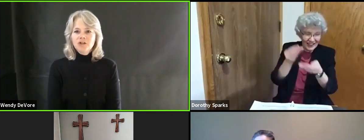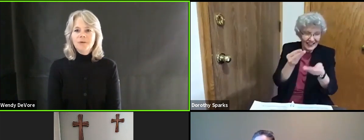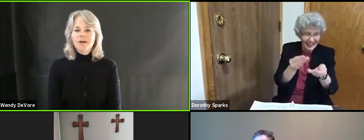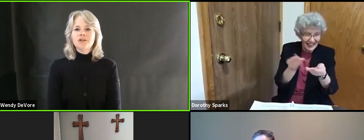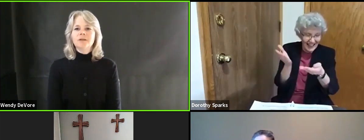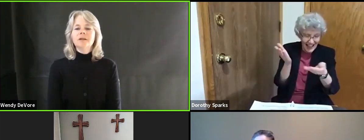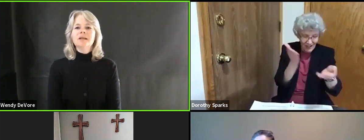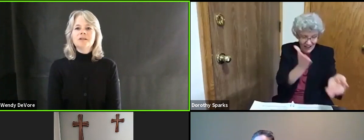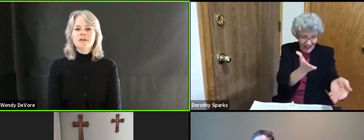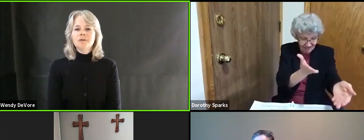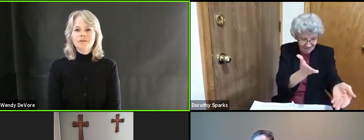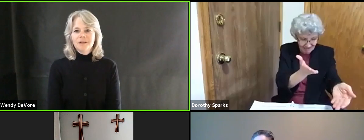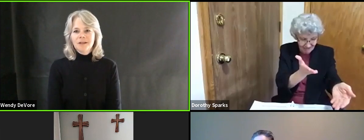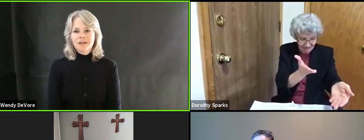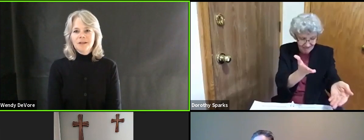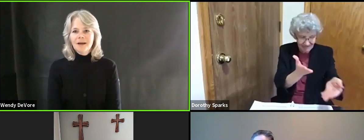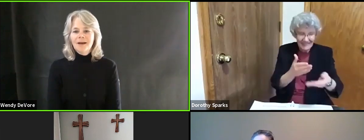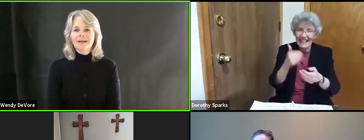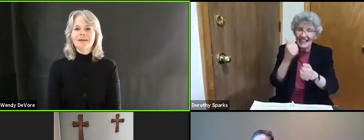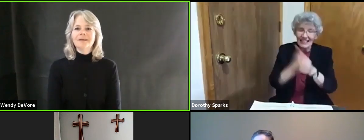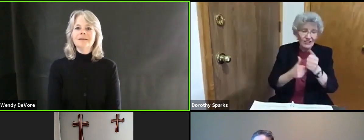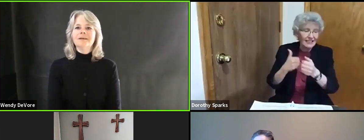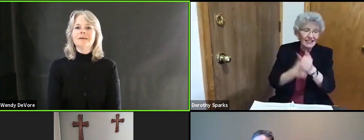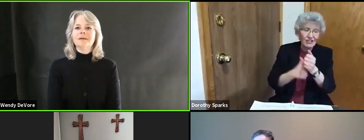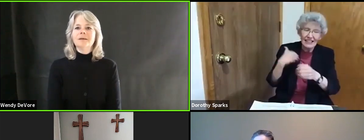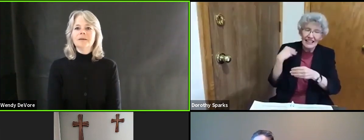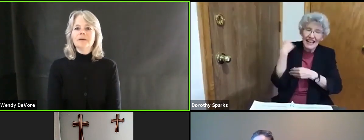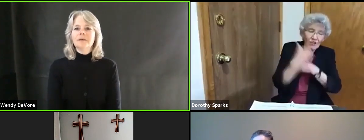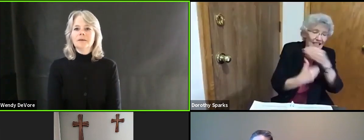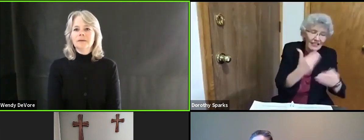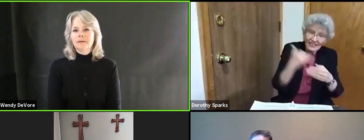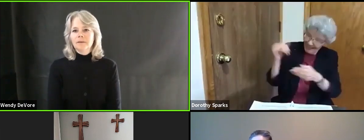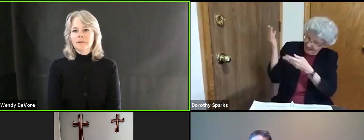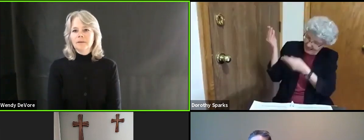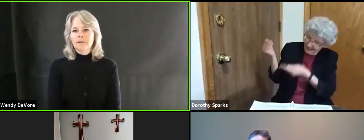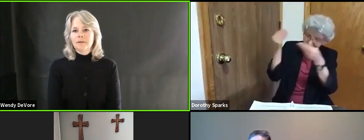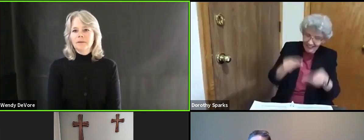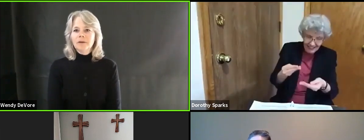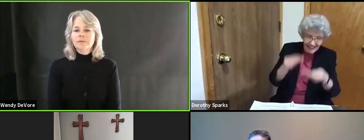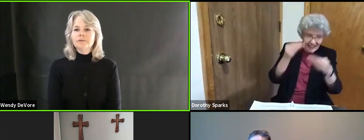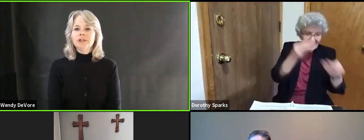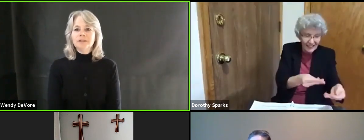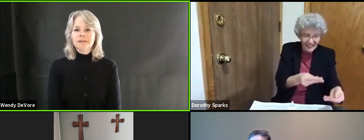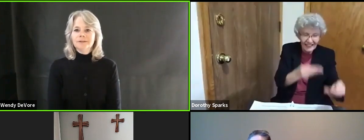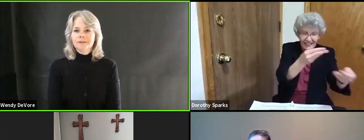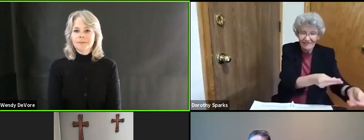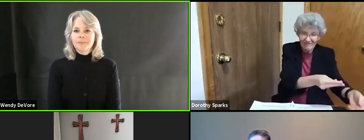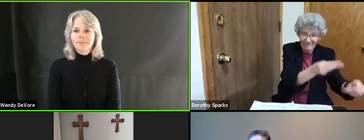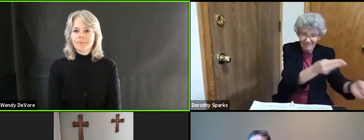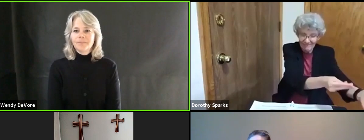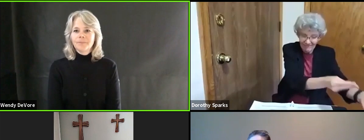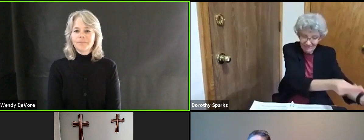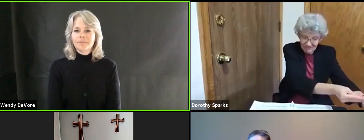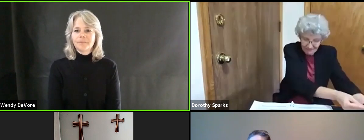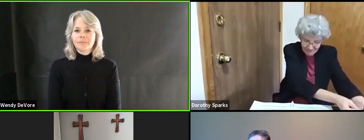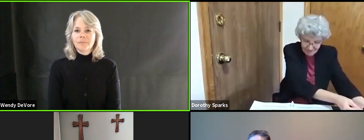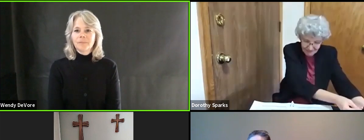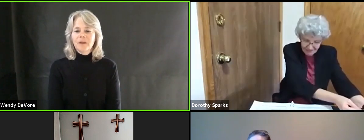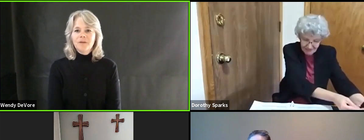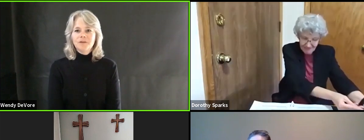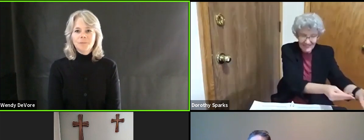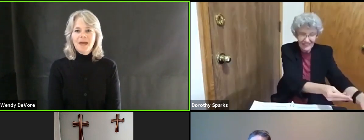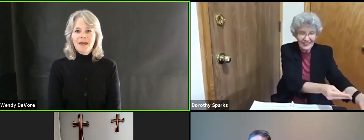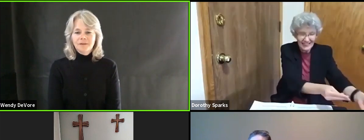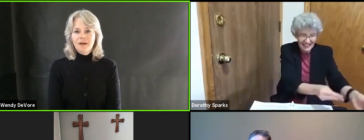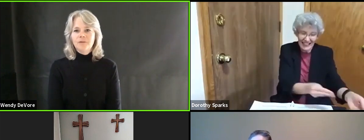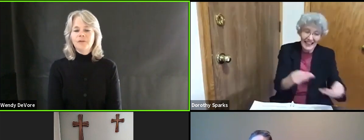each generation continues to carry on the example of Jesus. And